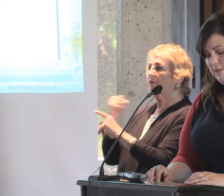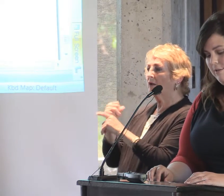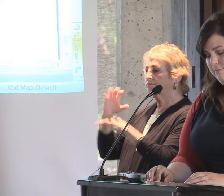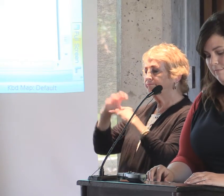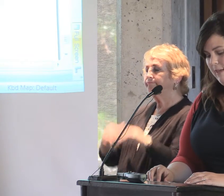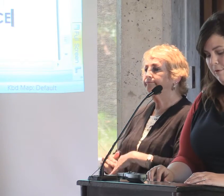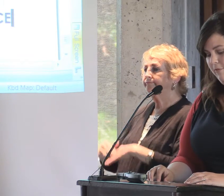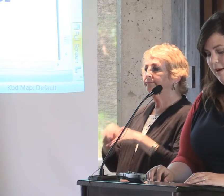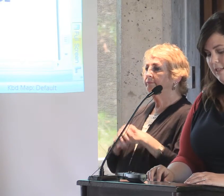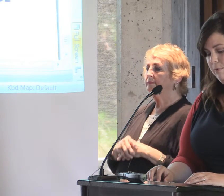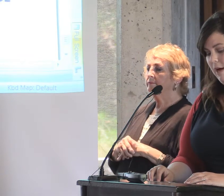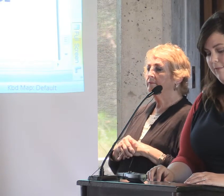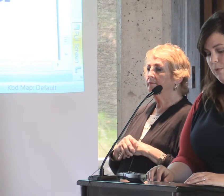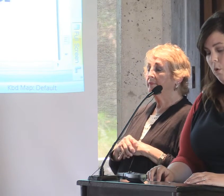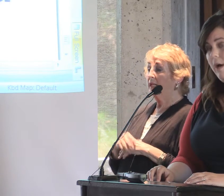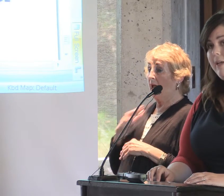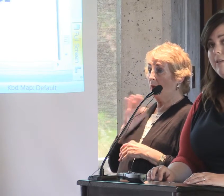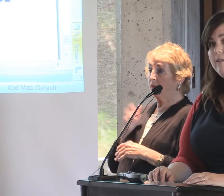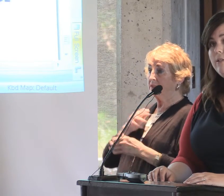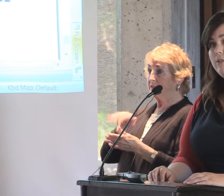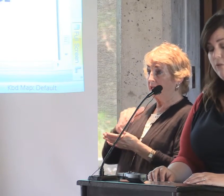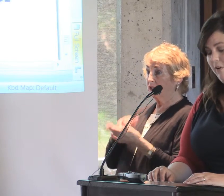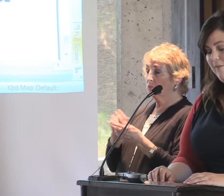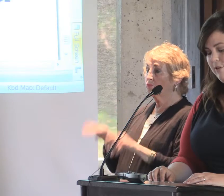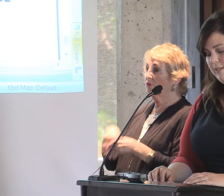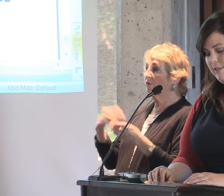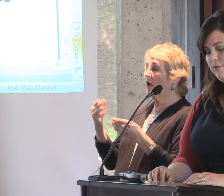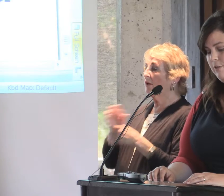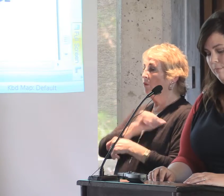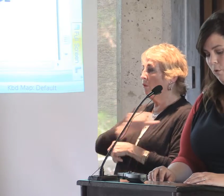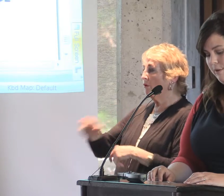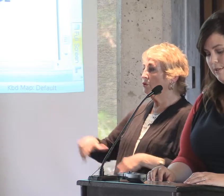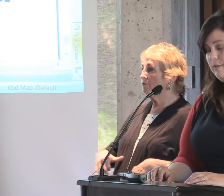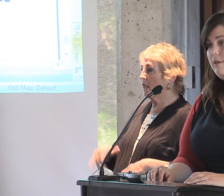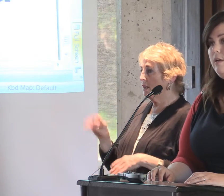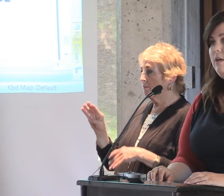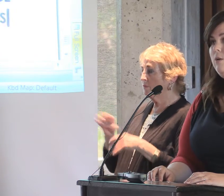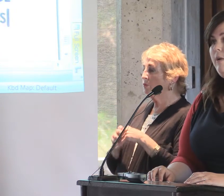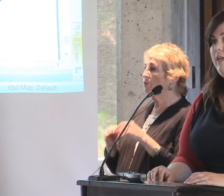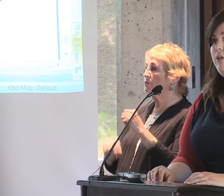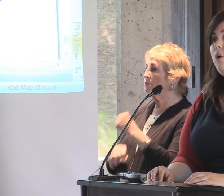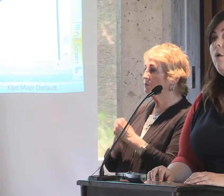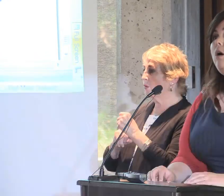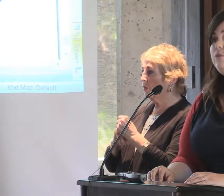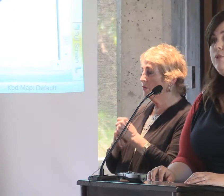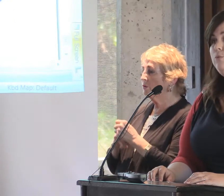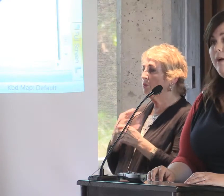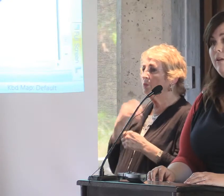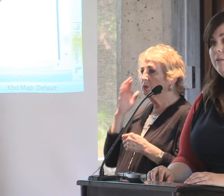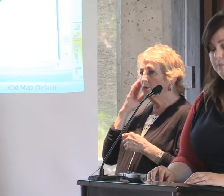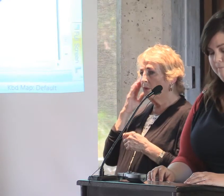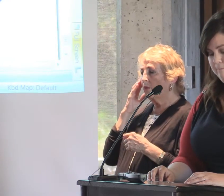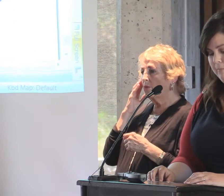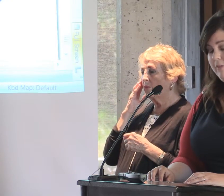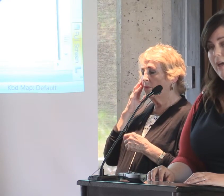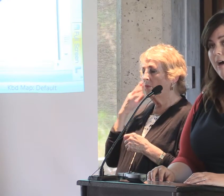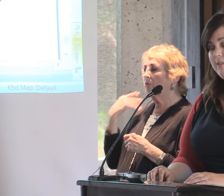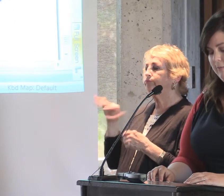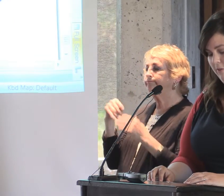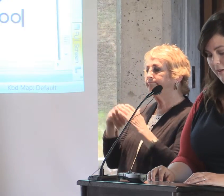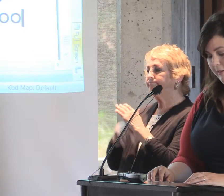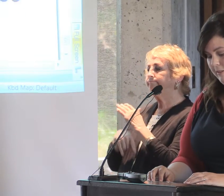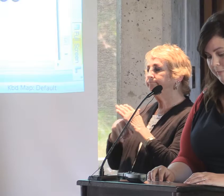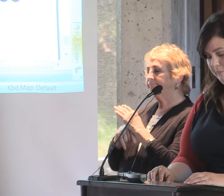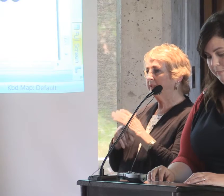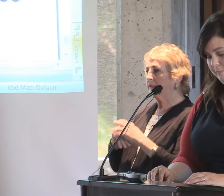As a centre that provides province-wide, survivor-centered supports, we know all too well the